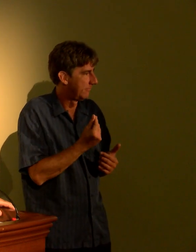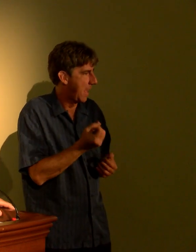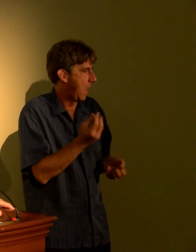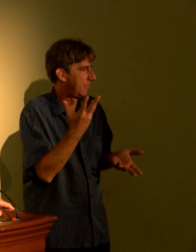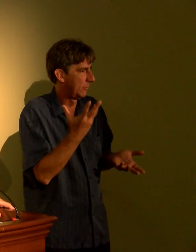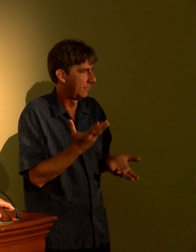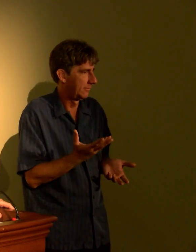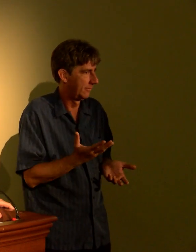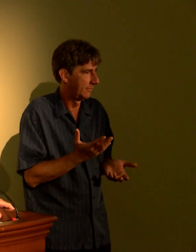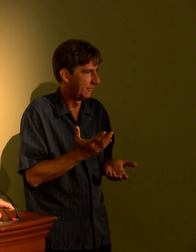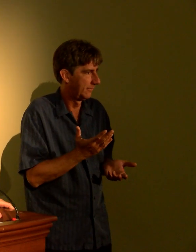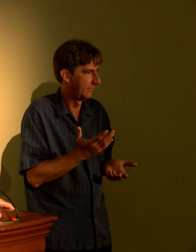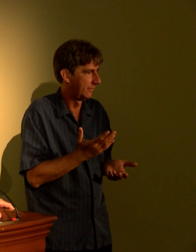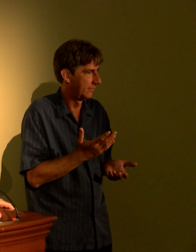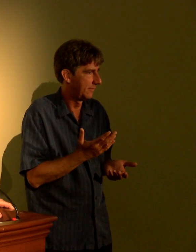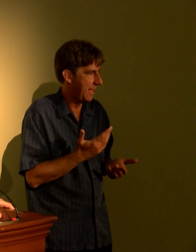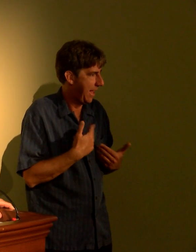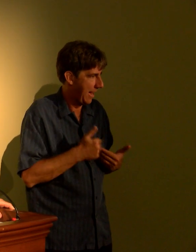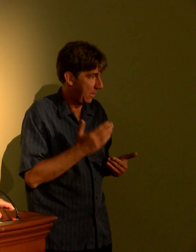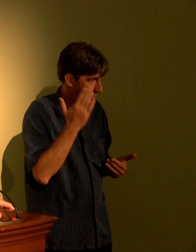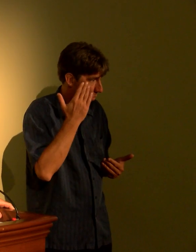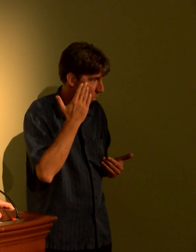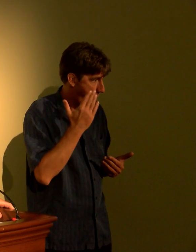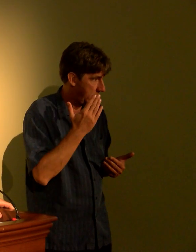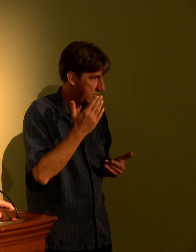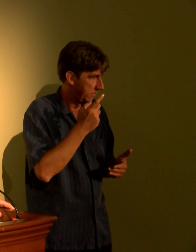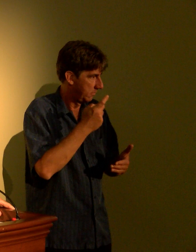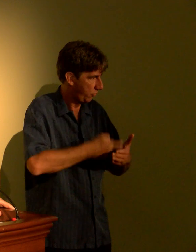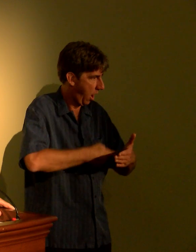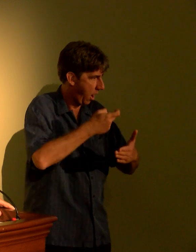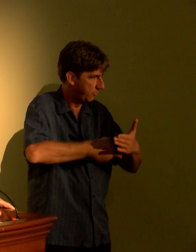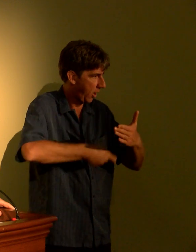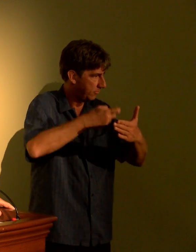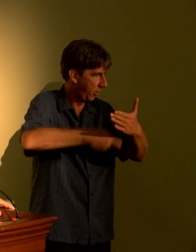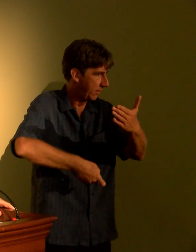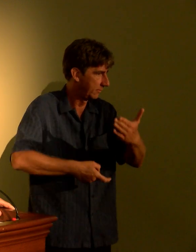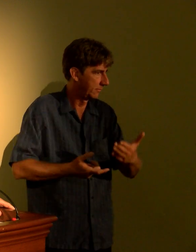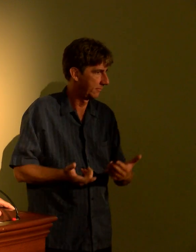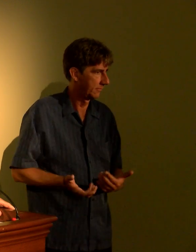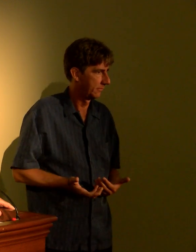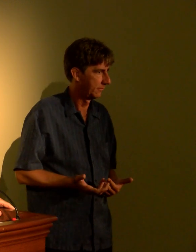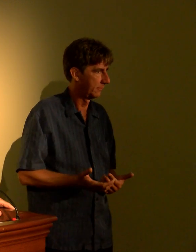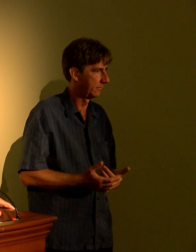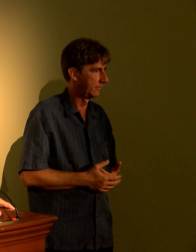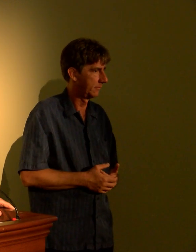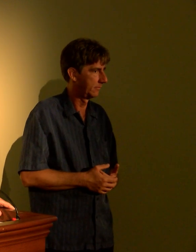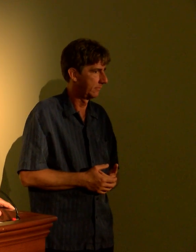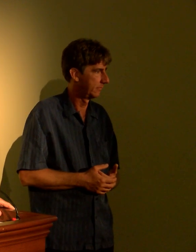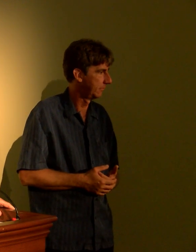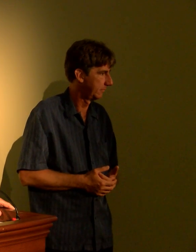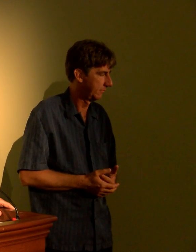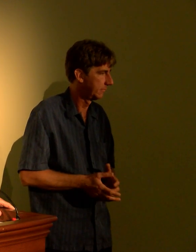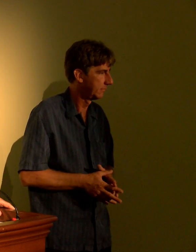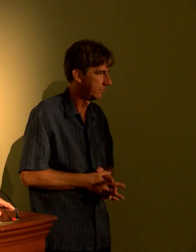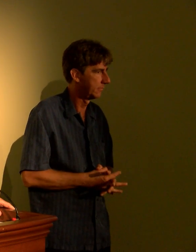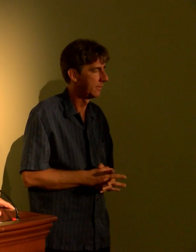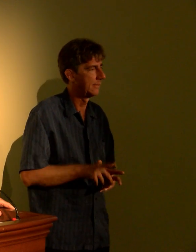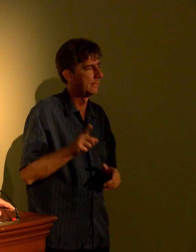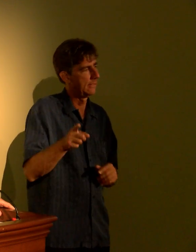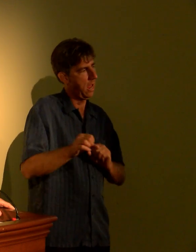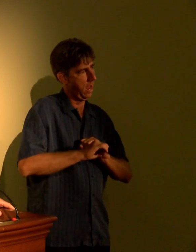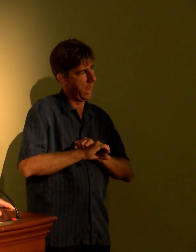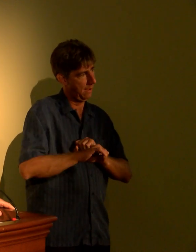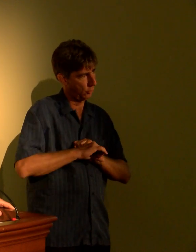Are there any known categories of what determined what would be allowed to paint it for a certain amount of money? He